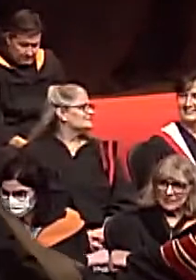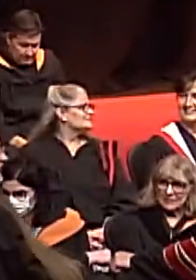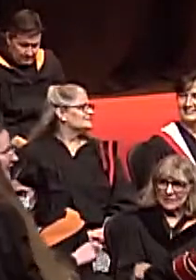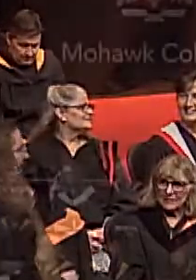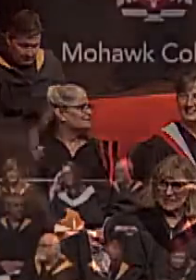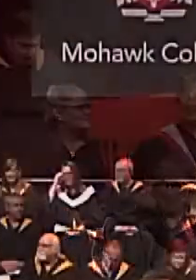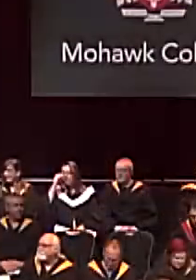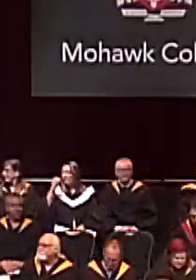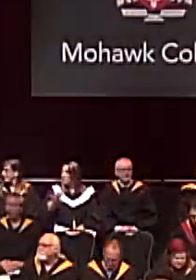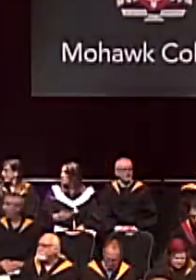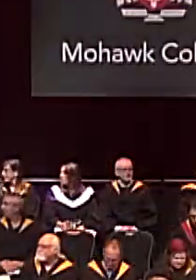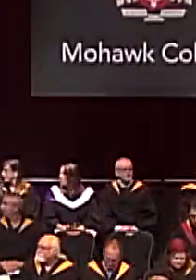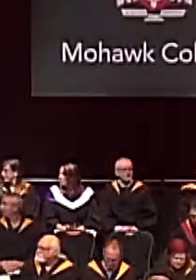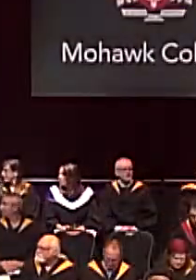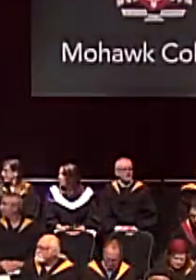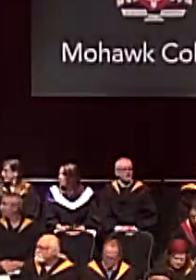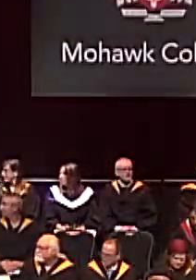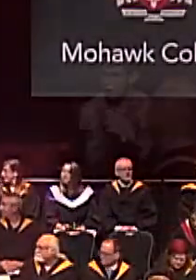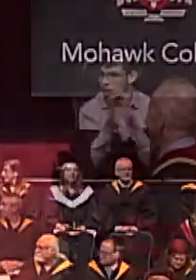Clara Mioch, honors.